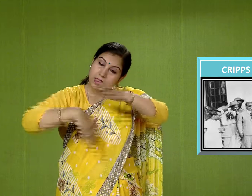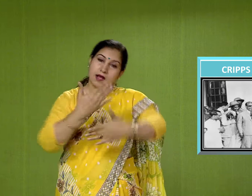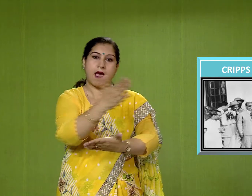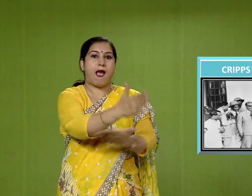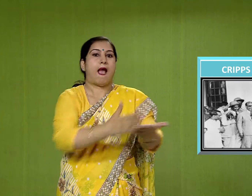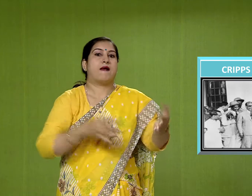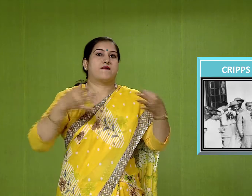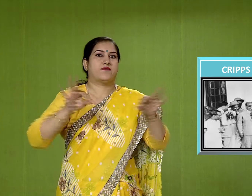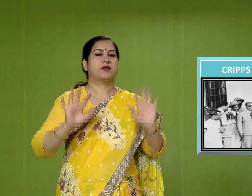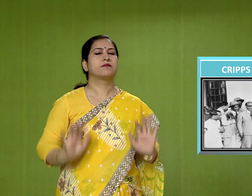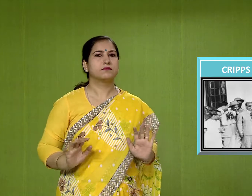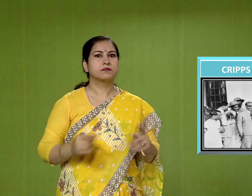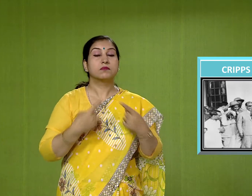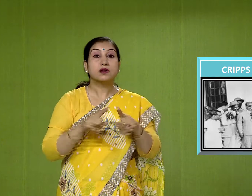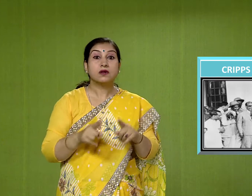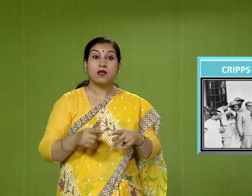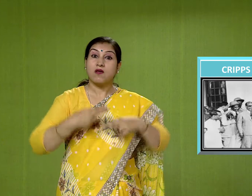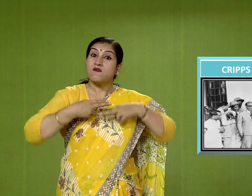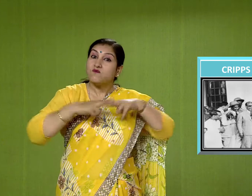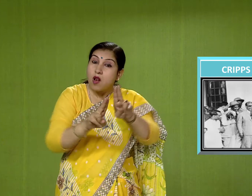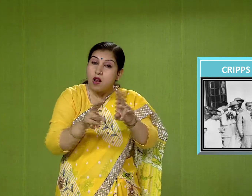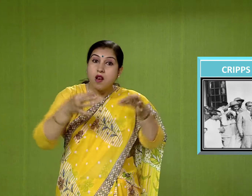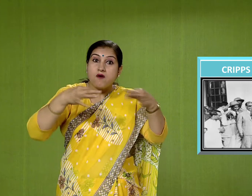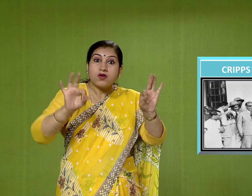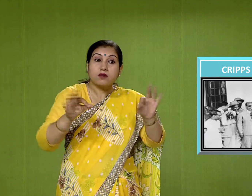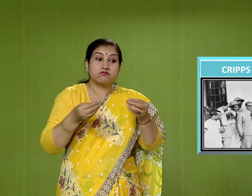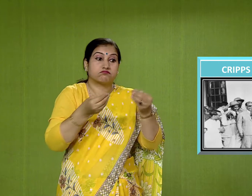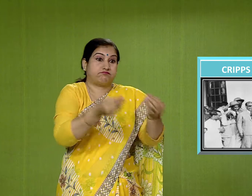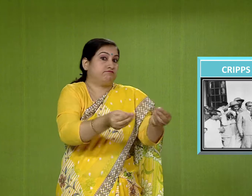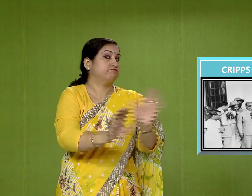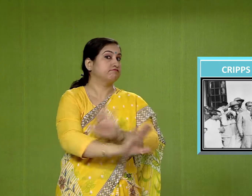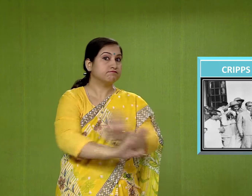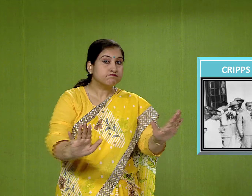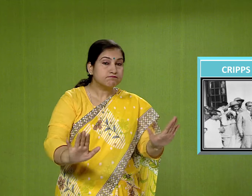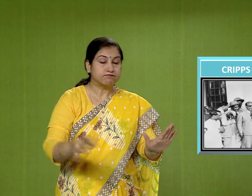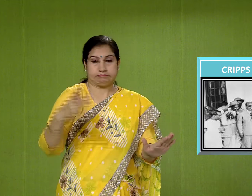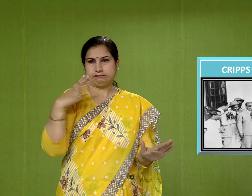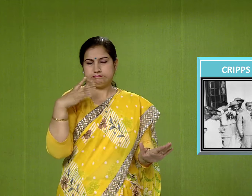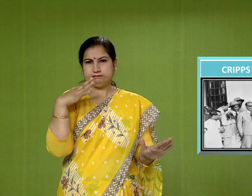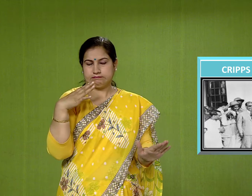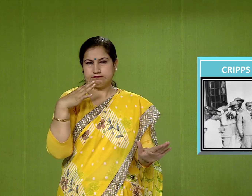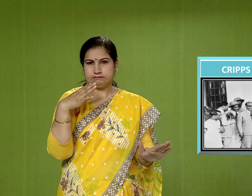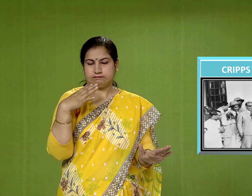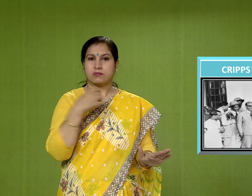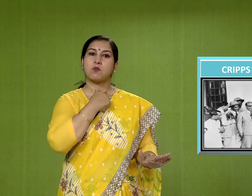However, complete independence was still not